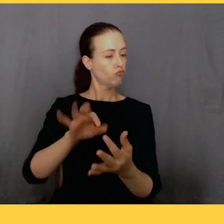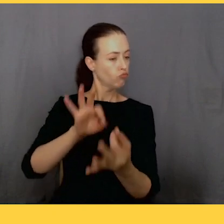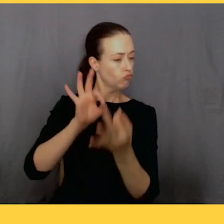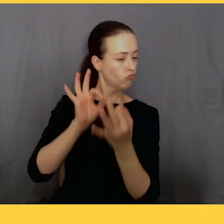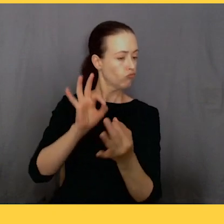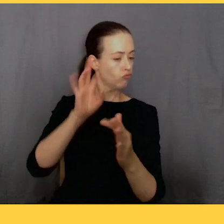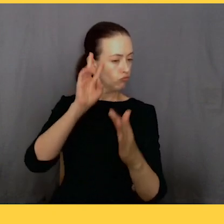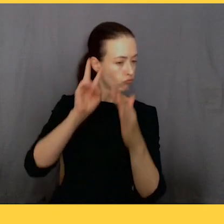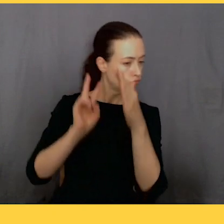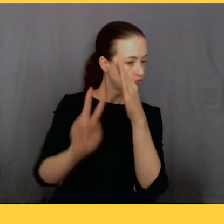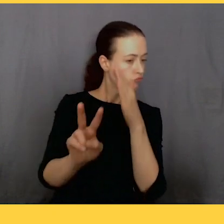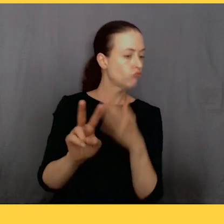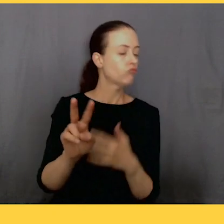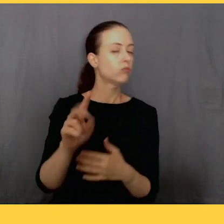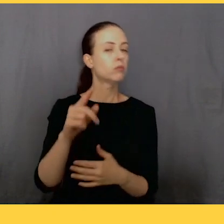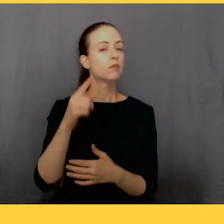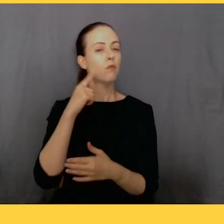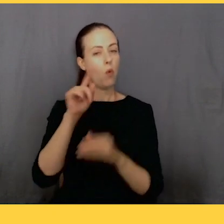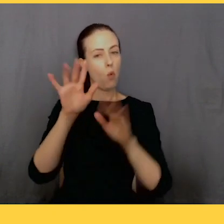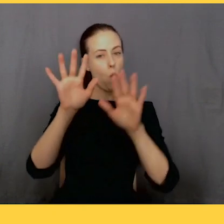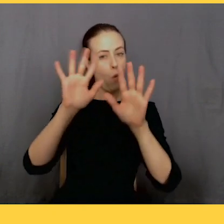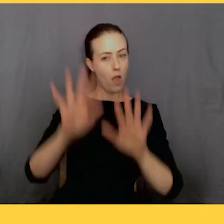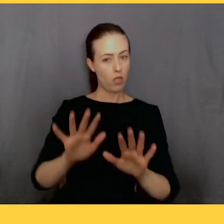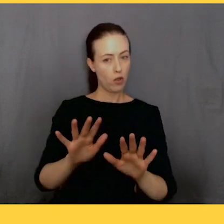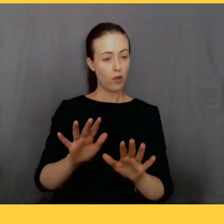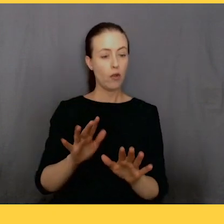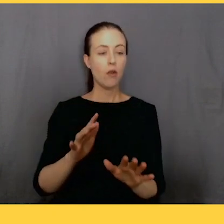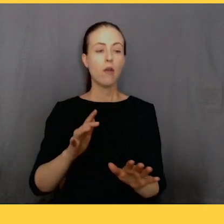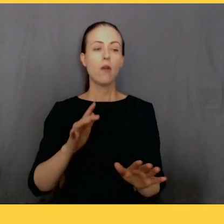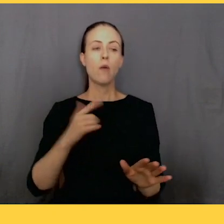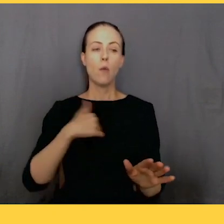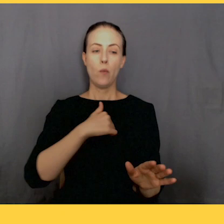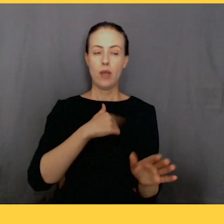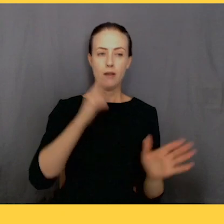possible, which help to identify areas of